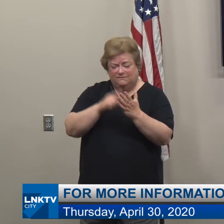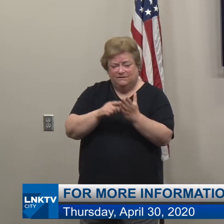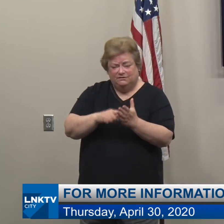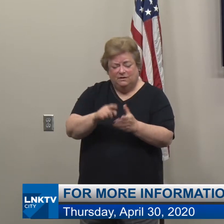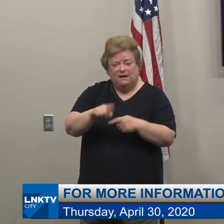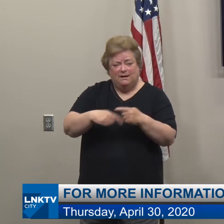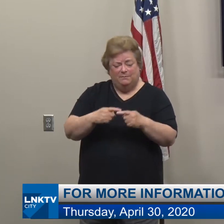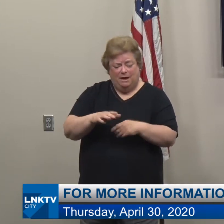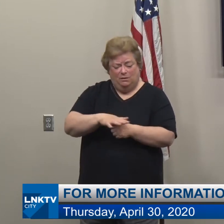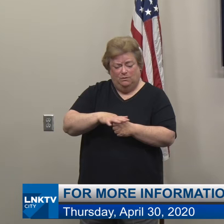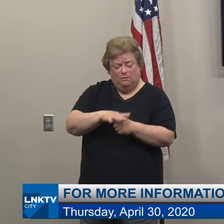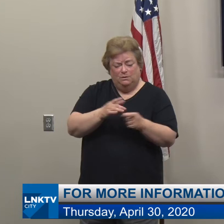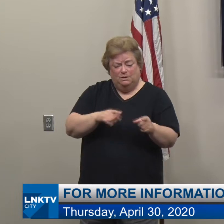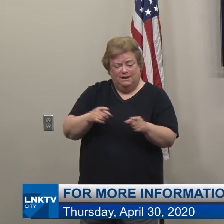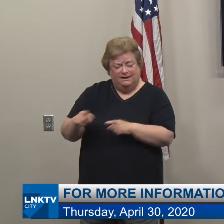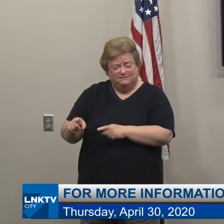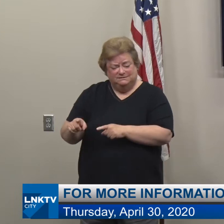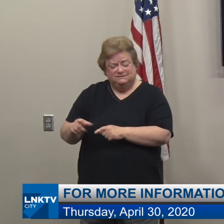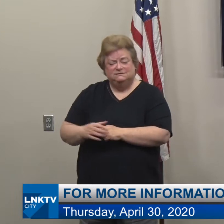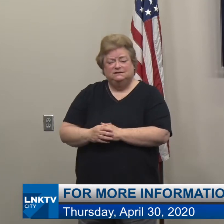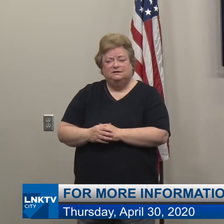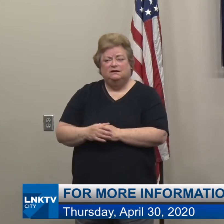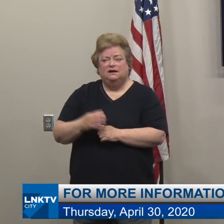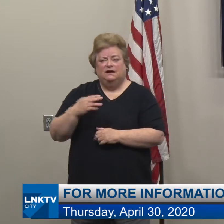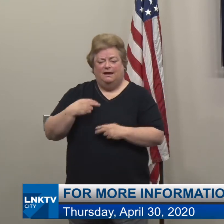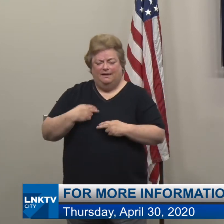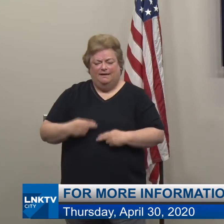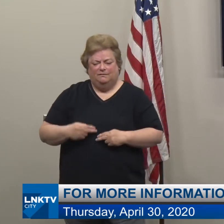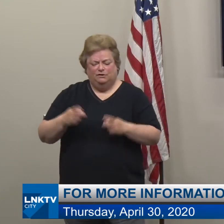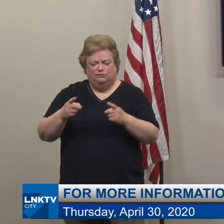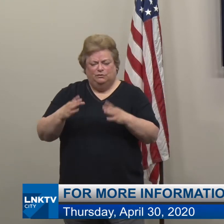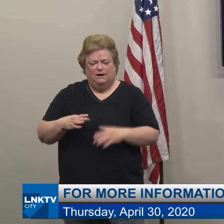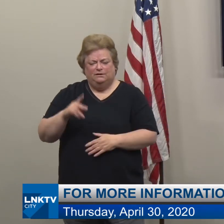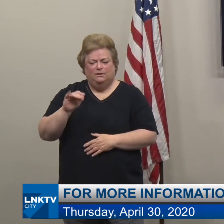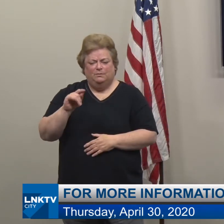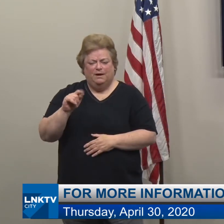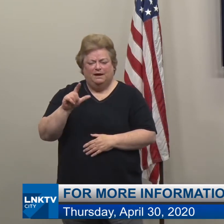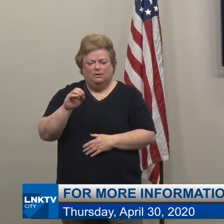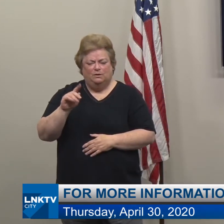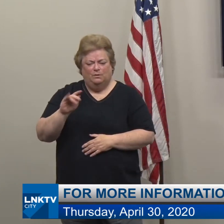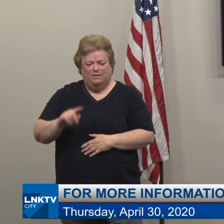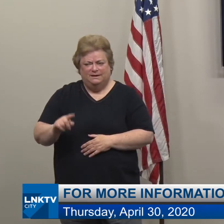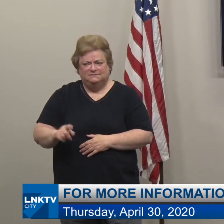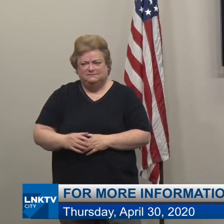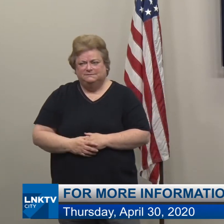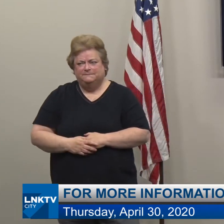local cases of COVID-19 is Health Director Pat Lopez.